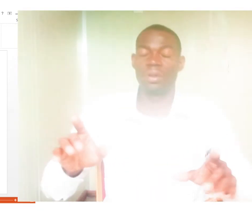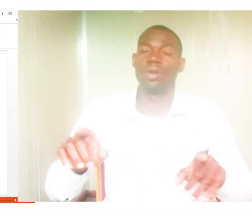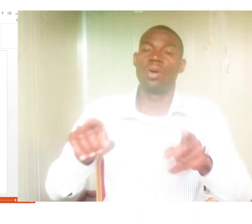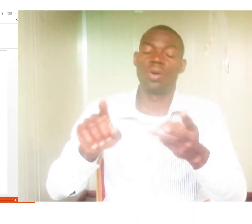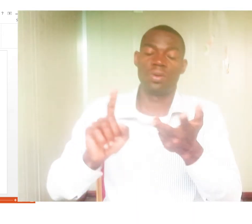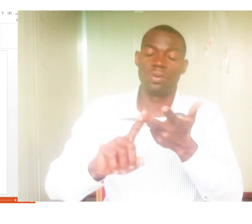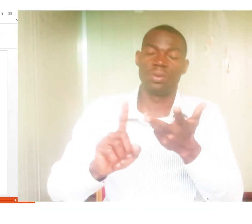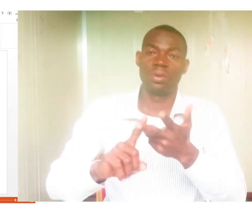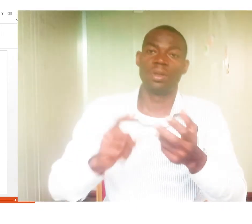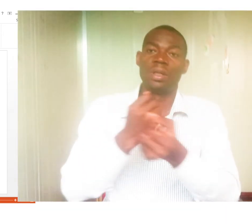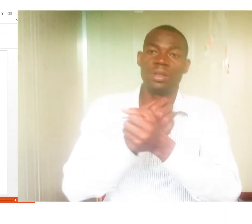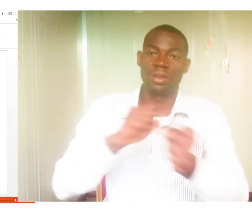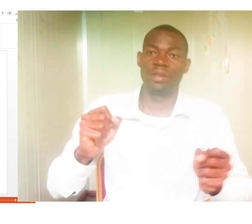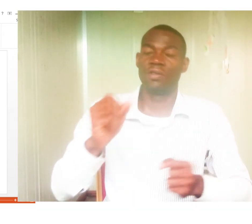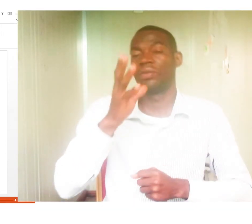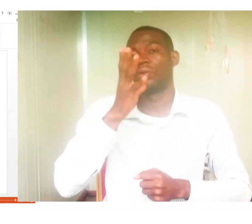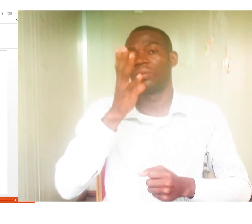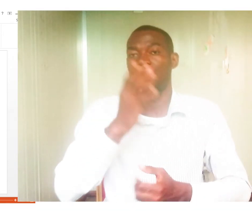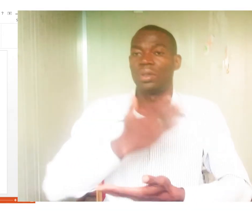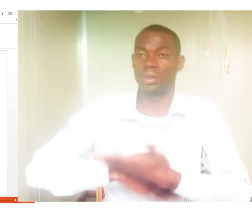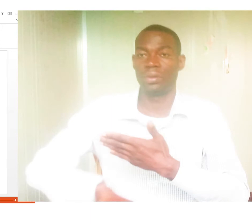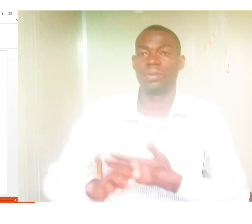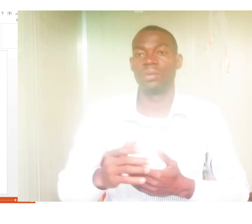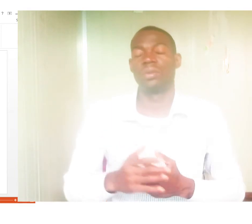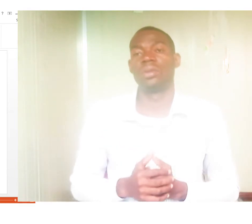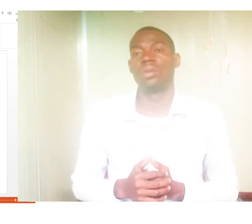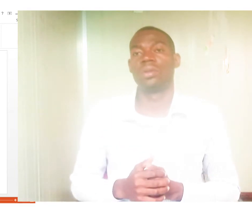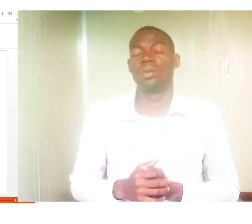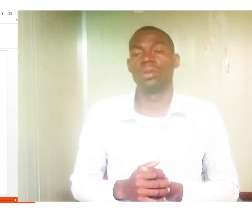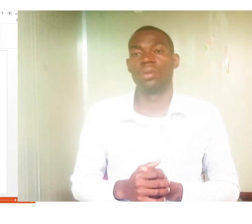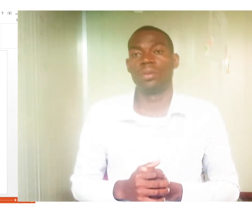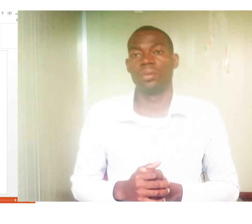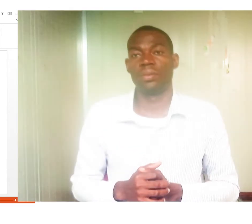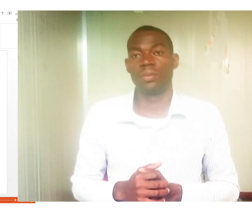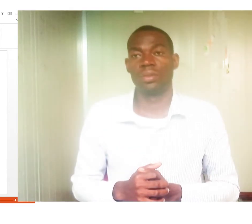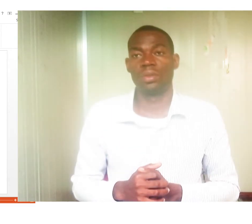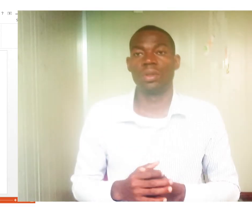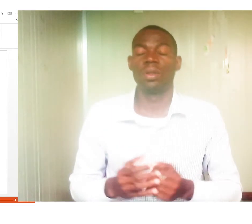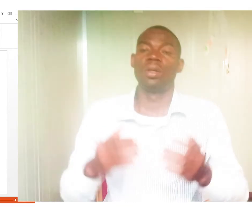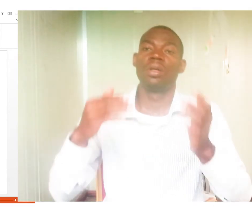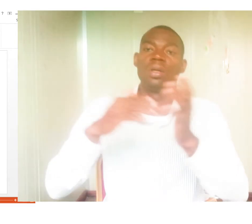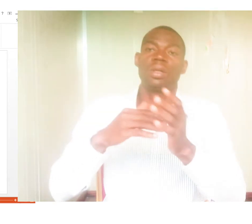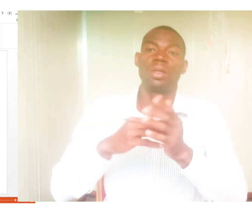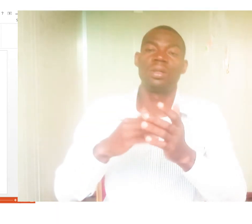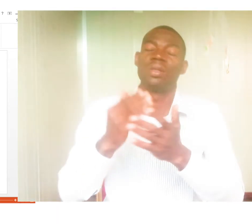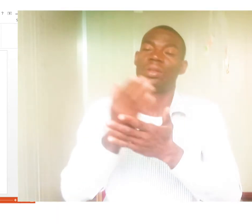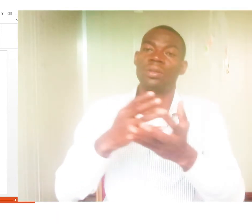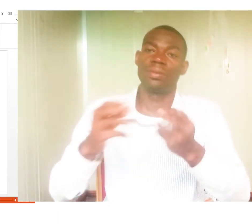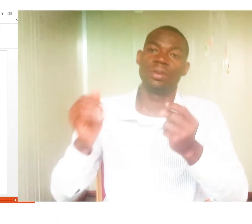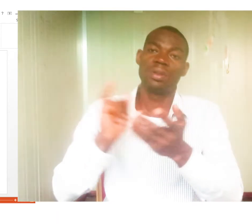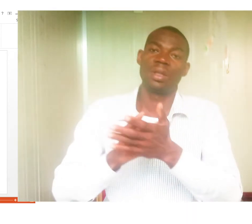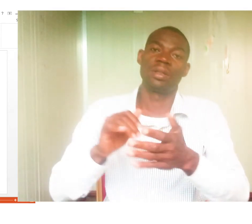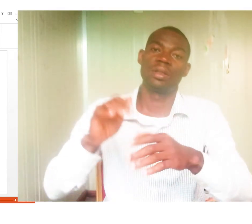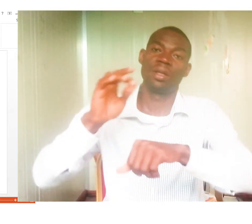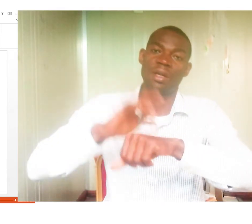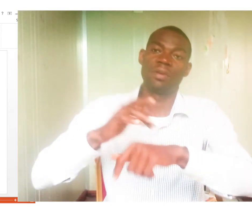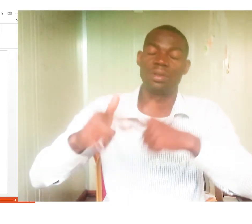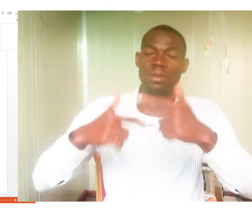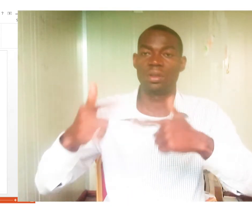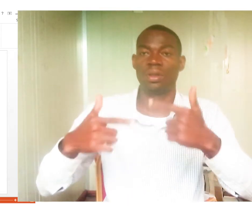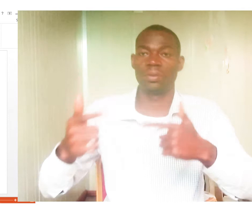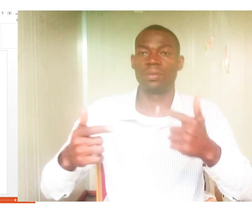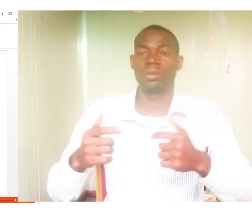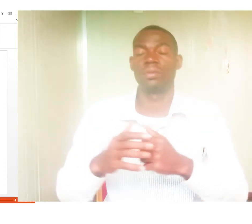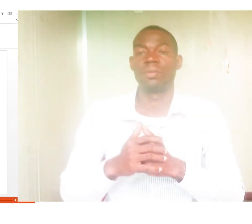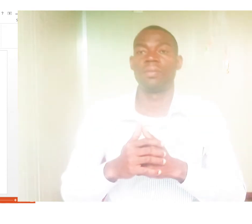Factors affecting sign language development in Malawi. Lack of political will is a major factor to